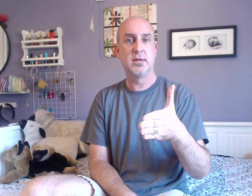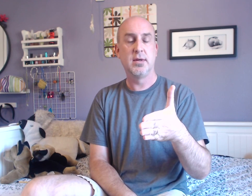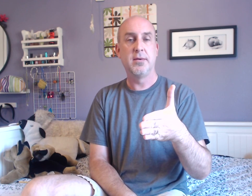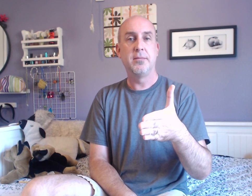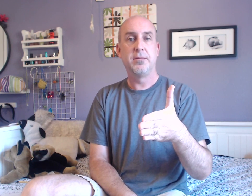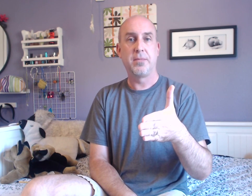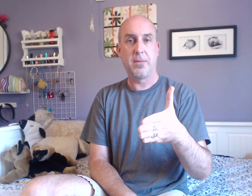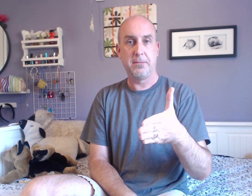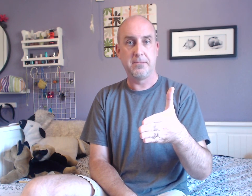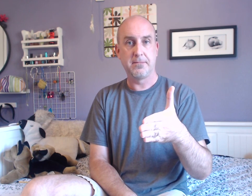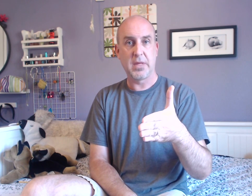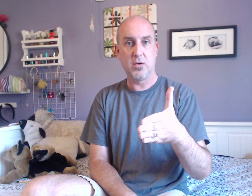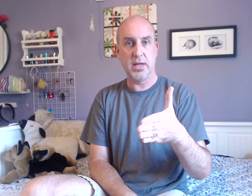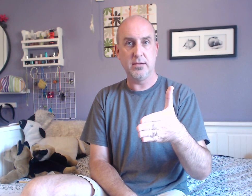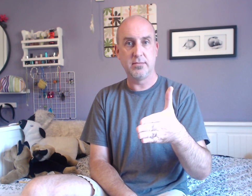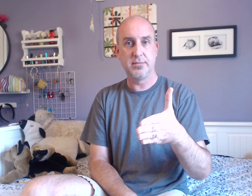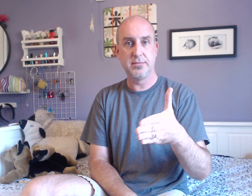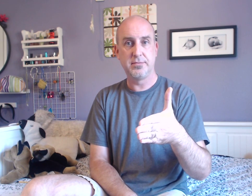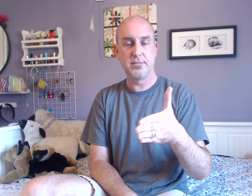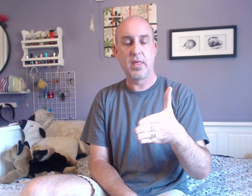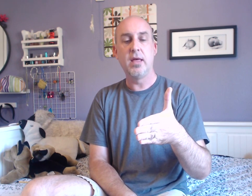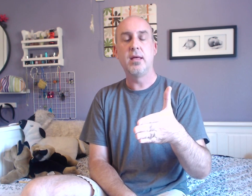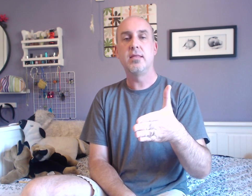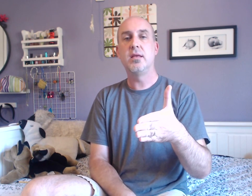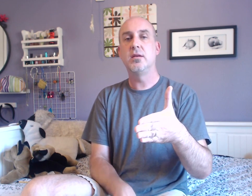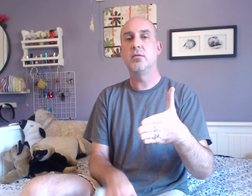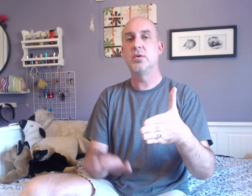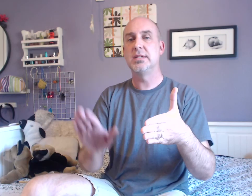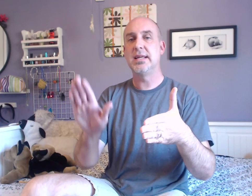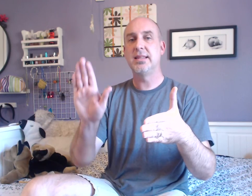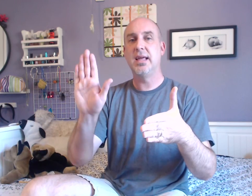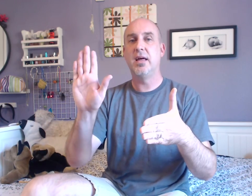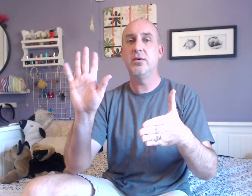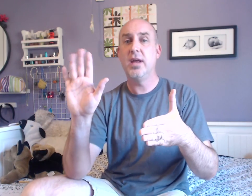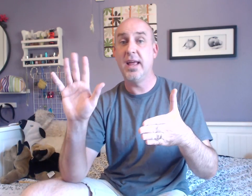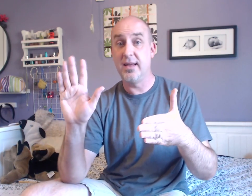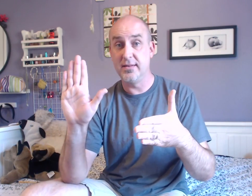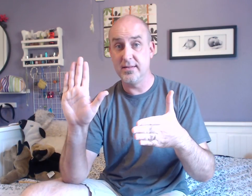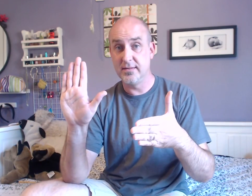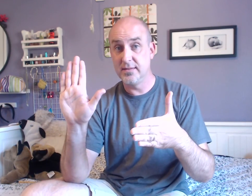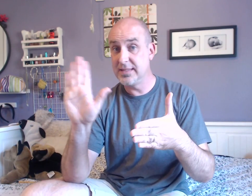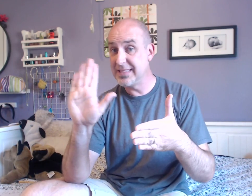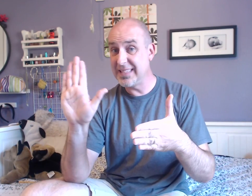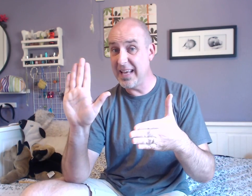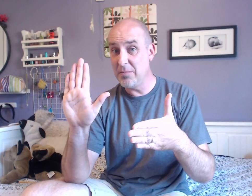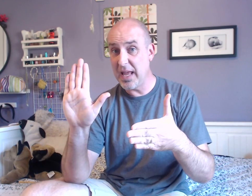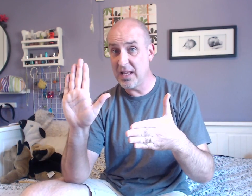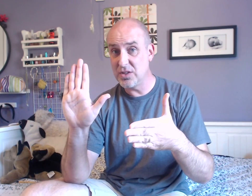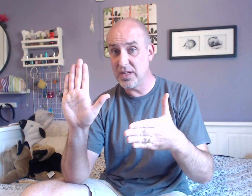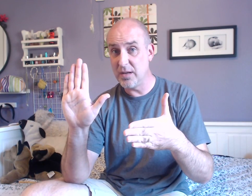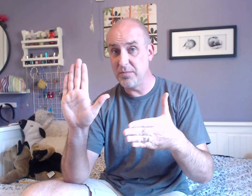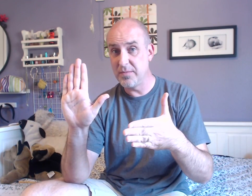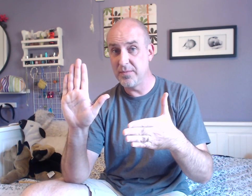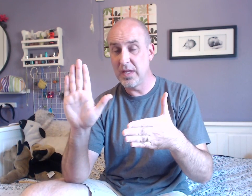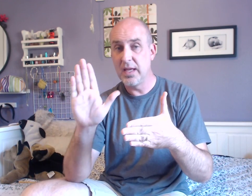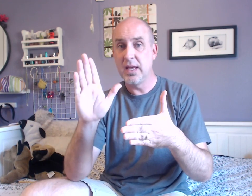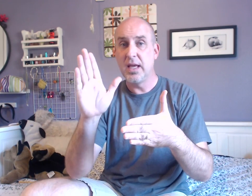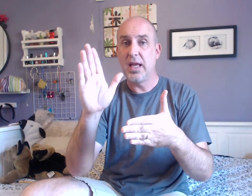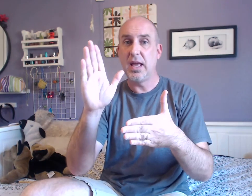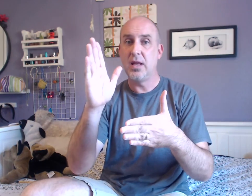All right? Then we're going to take the other hand, the the same hand shape, and we're